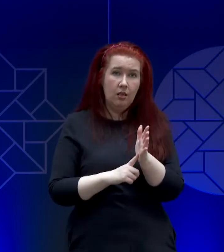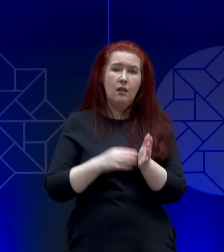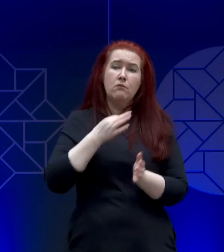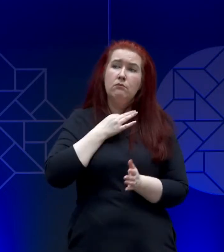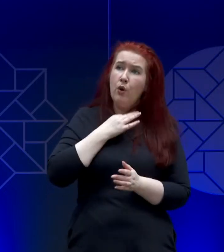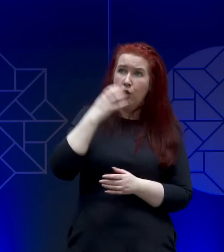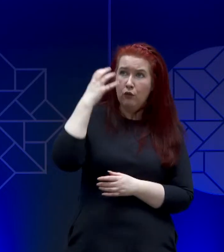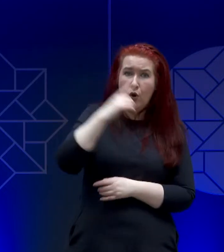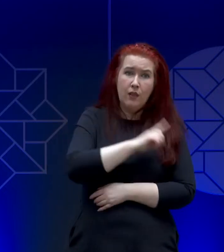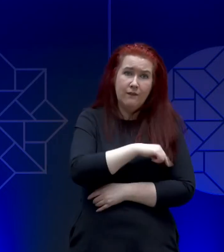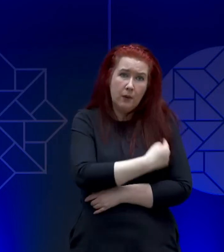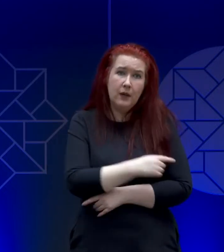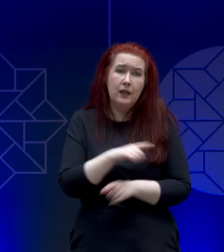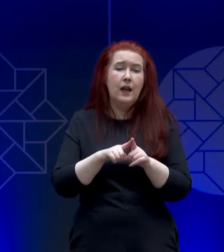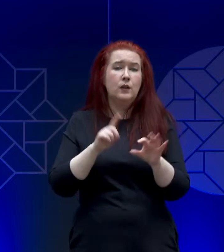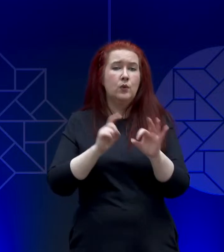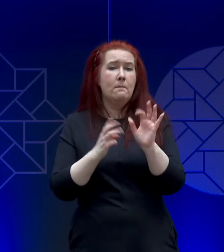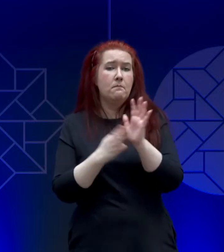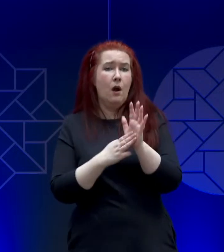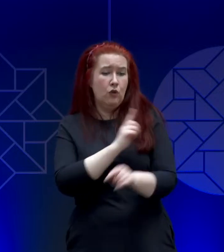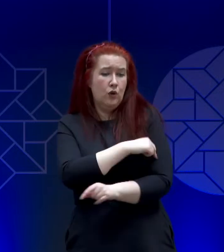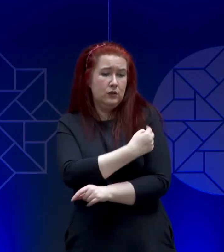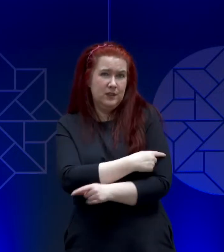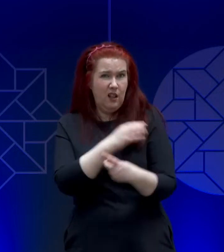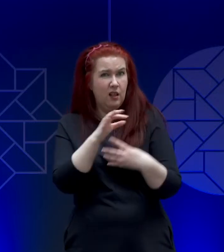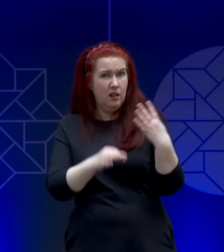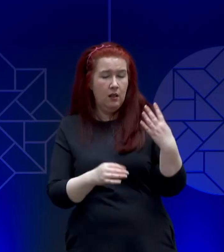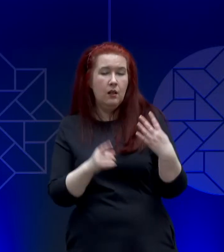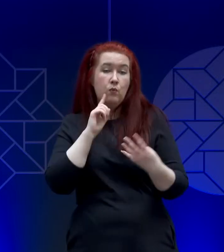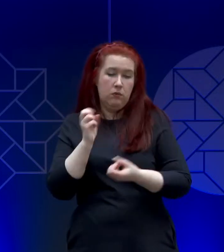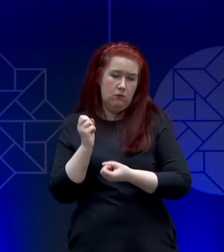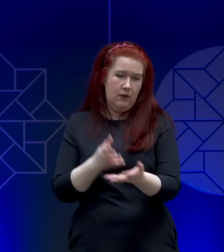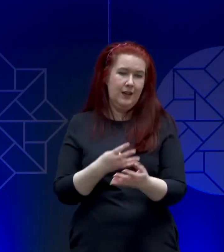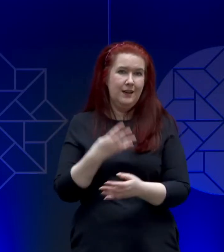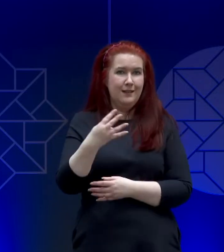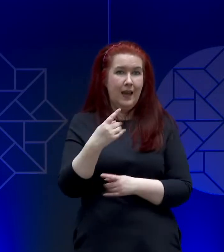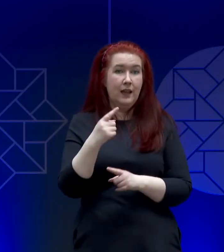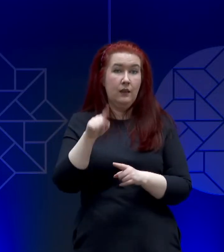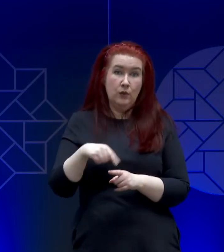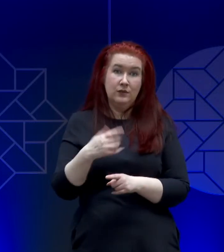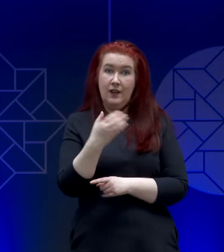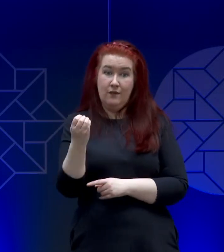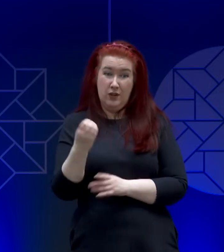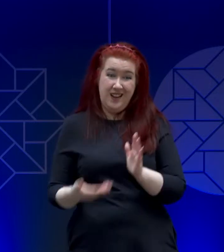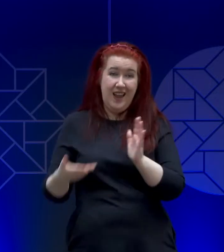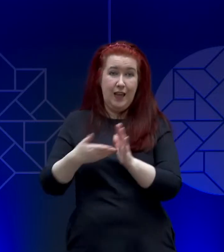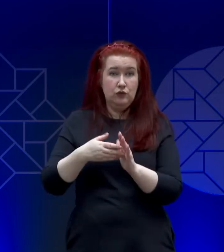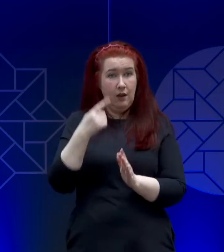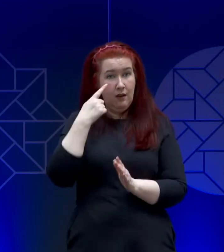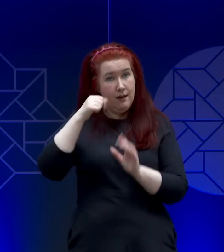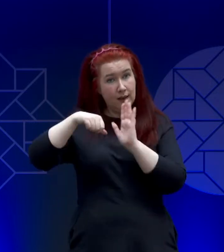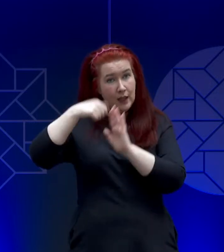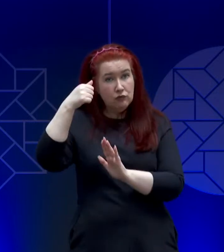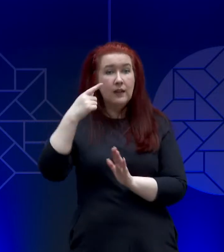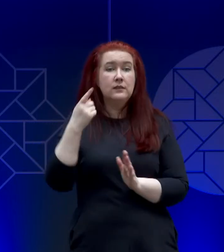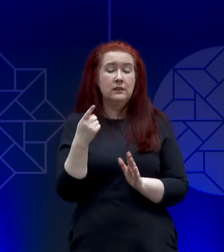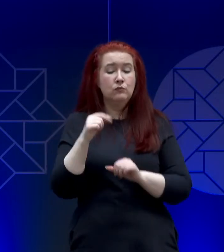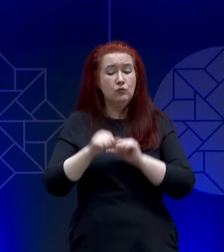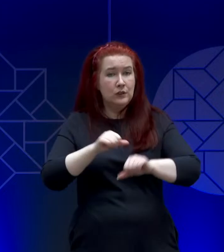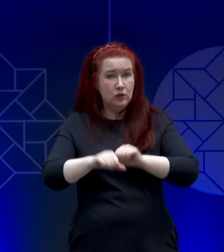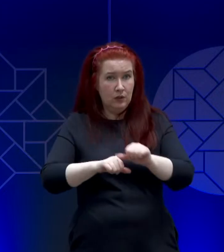Royal Infirmary and the Queen Margaret Hospital will deliver 9,500 extra cataract procedures, as well